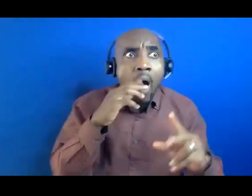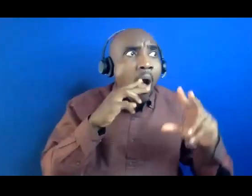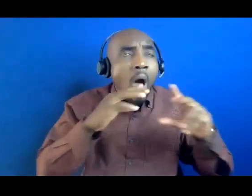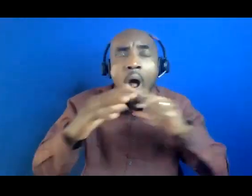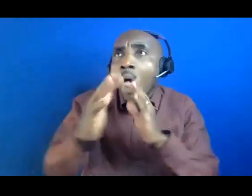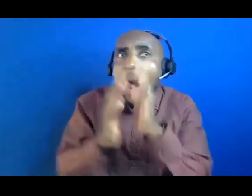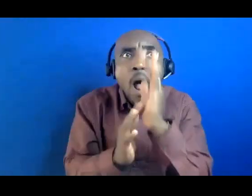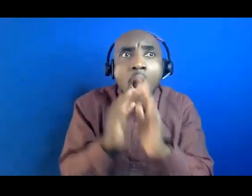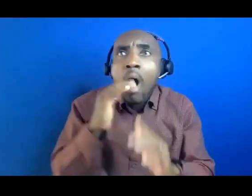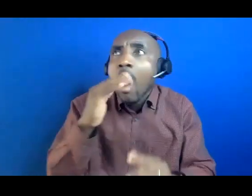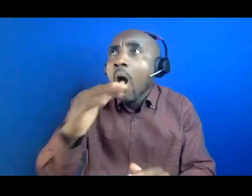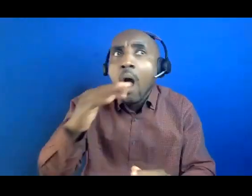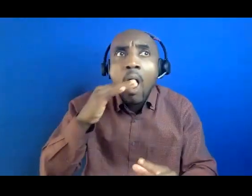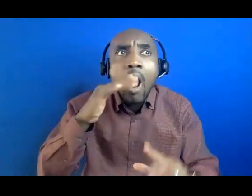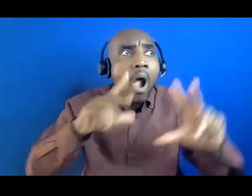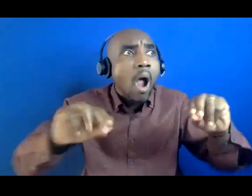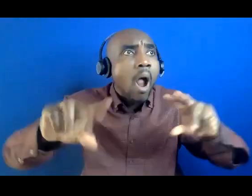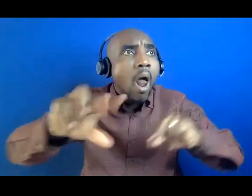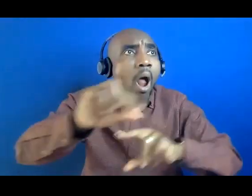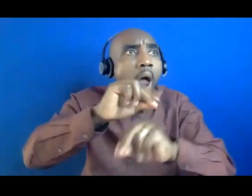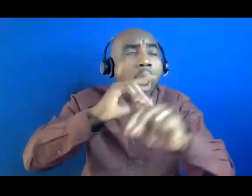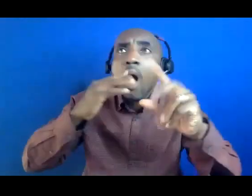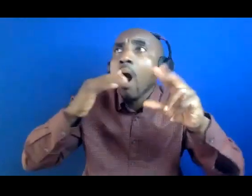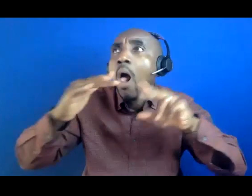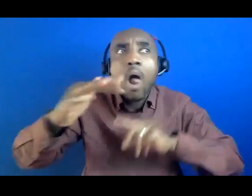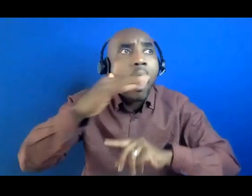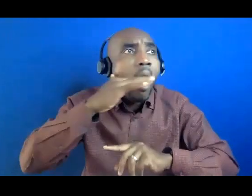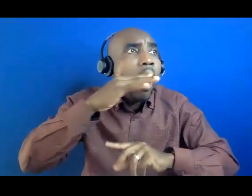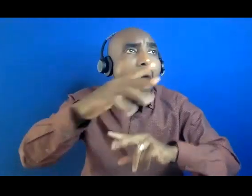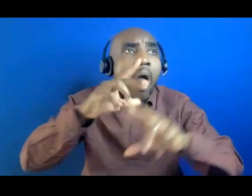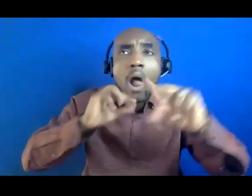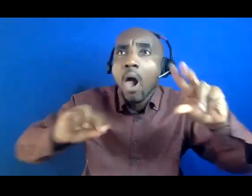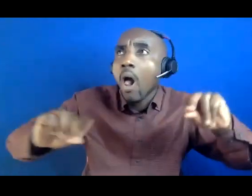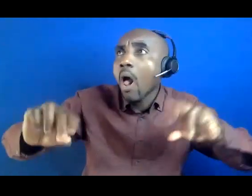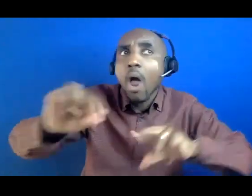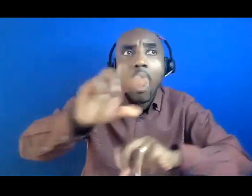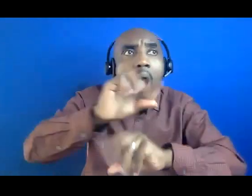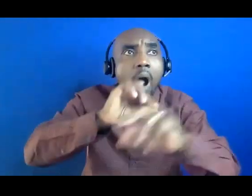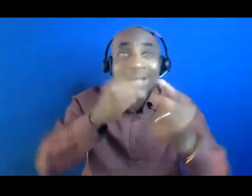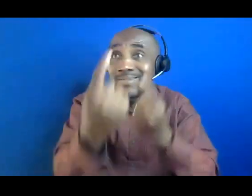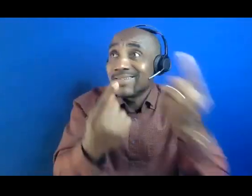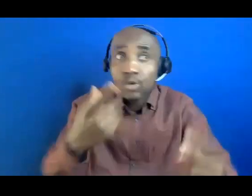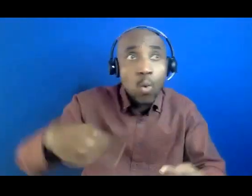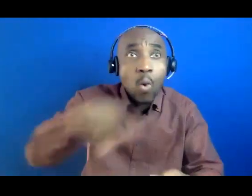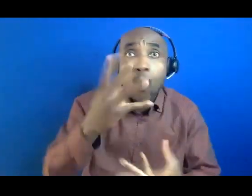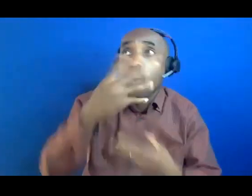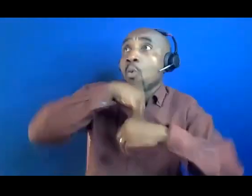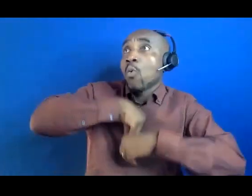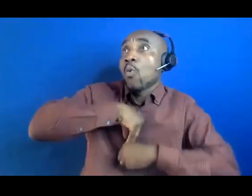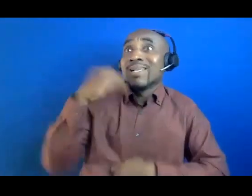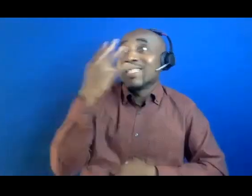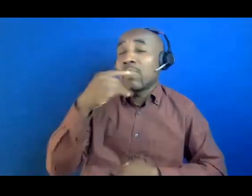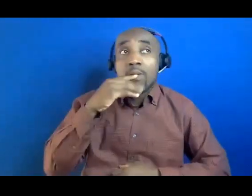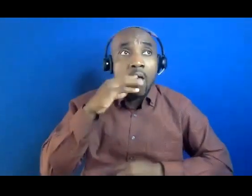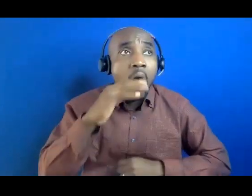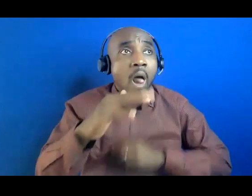that separated and came to rest on each of them. All of them were filled with the Holy Spirit and began to speak in other tongues